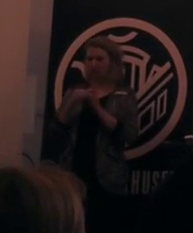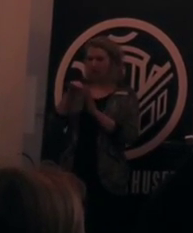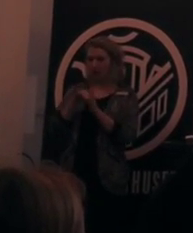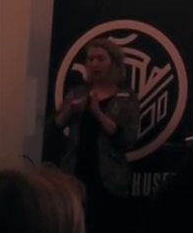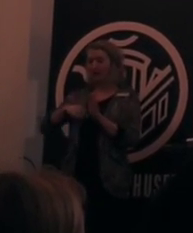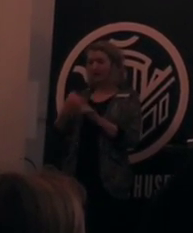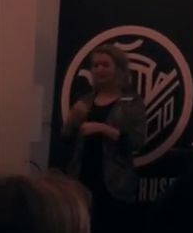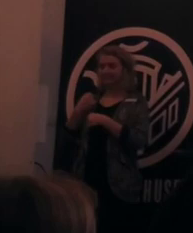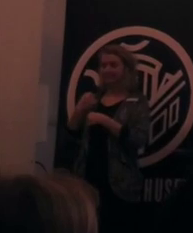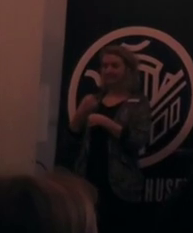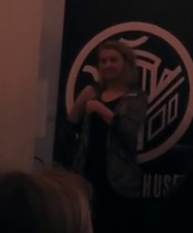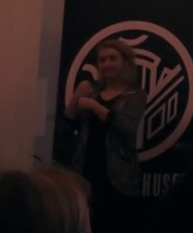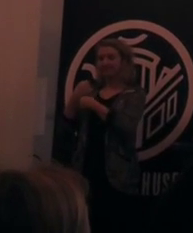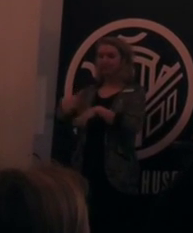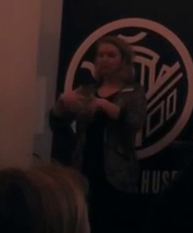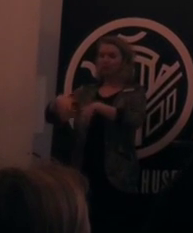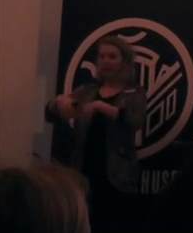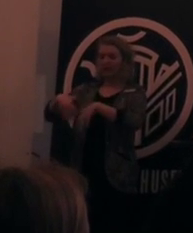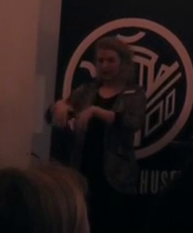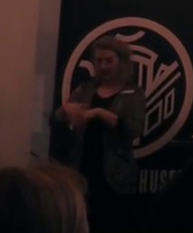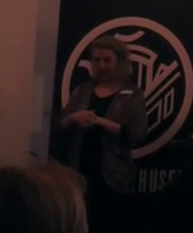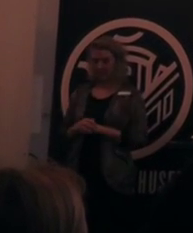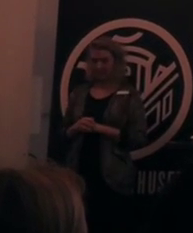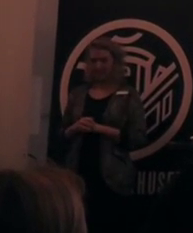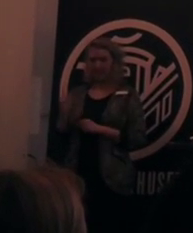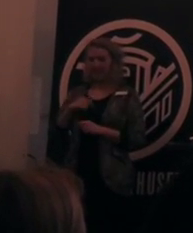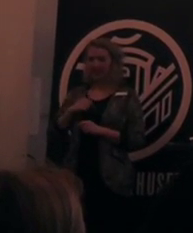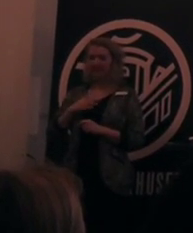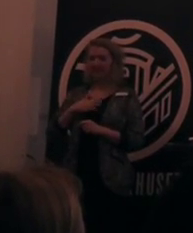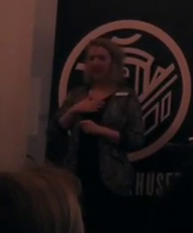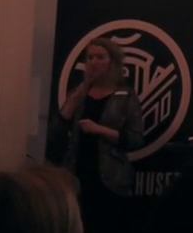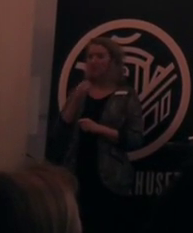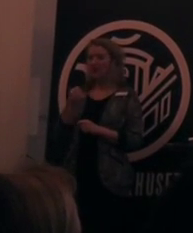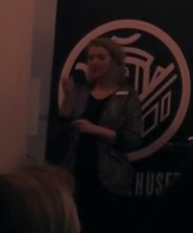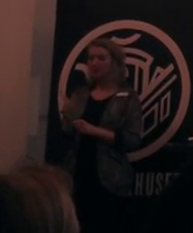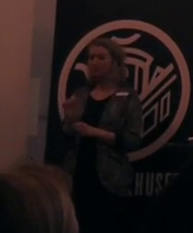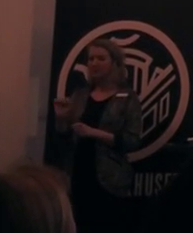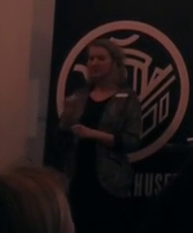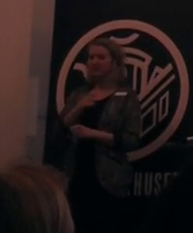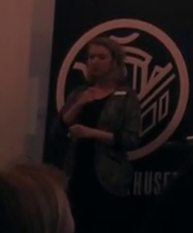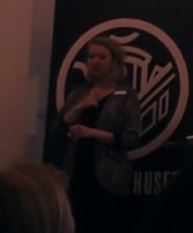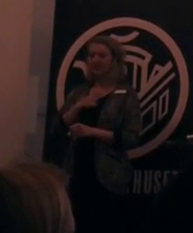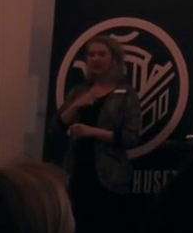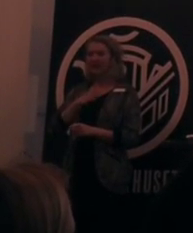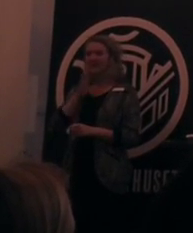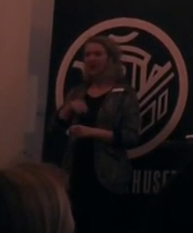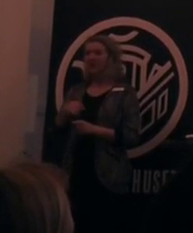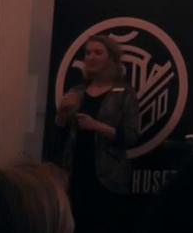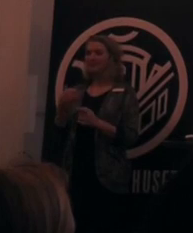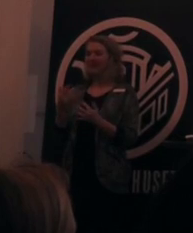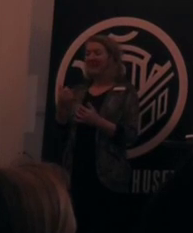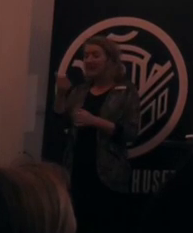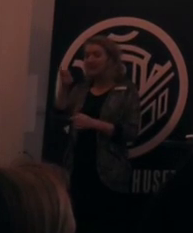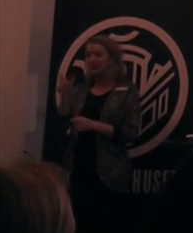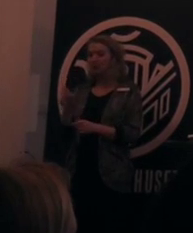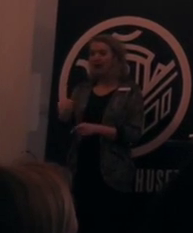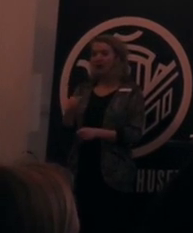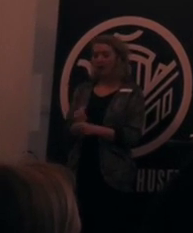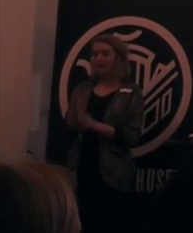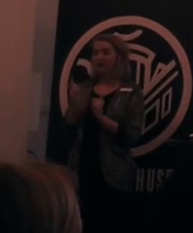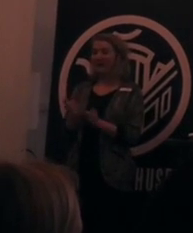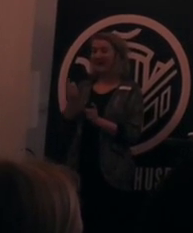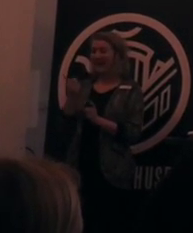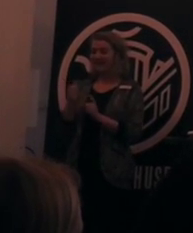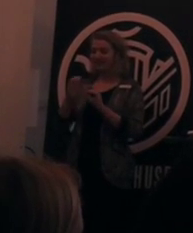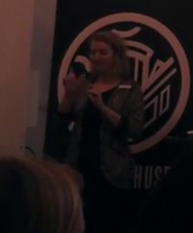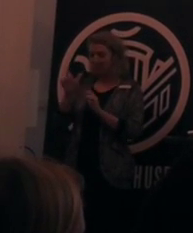march. Now this is, I'm going to use someone's story here to talk about what one person can do and how one person can change